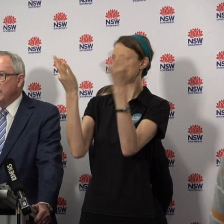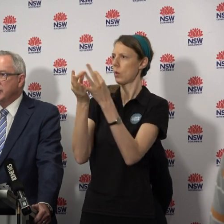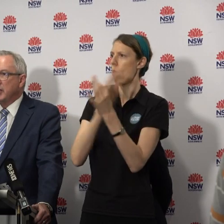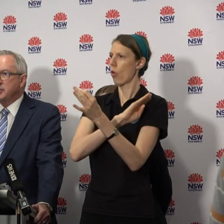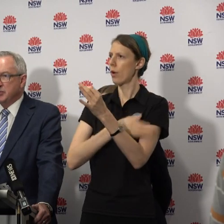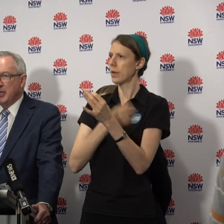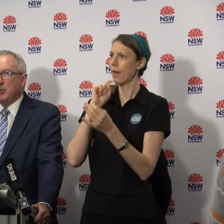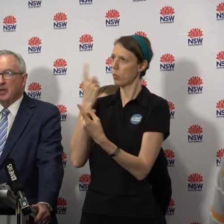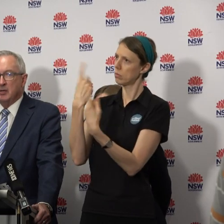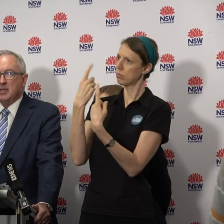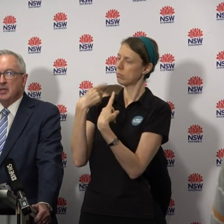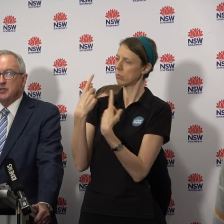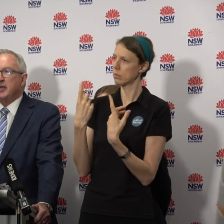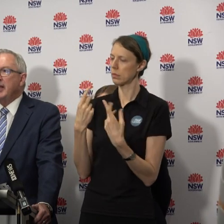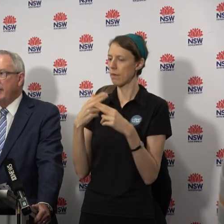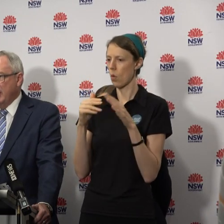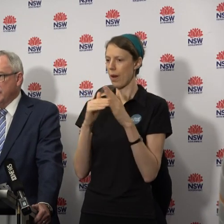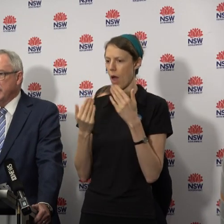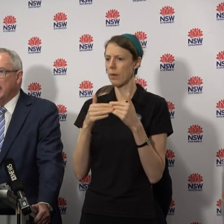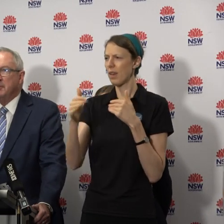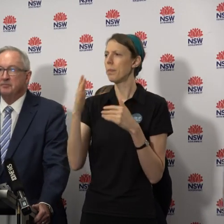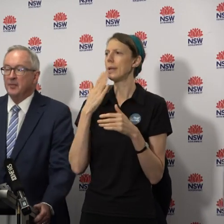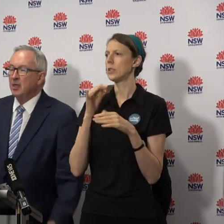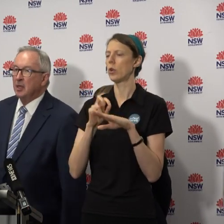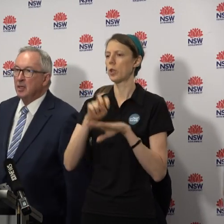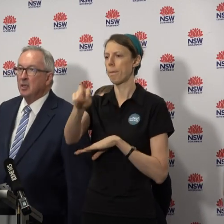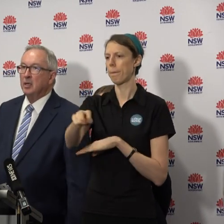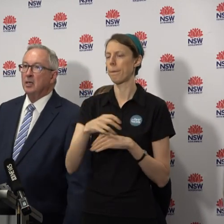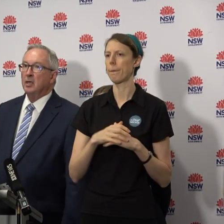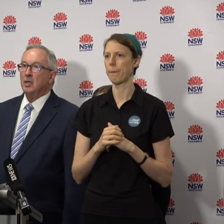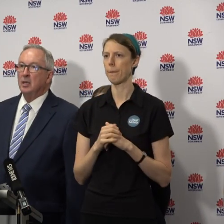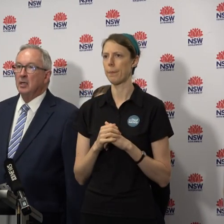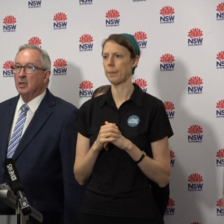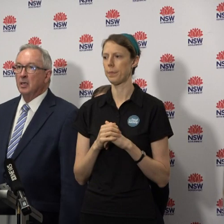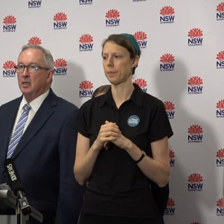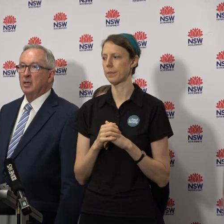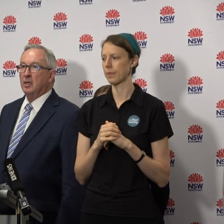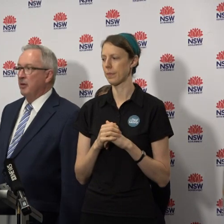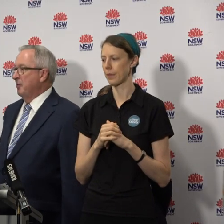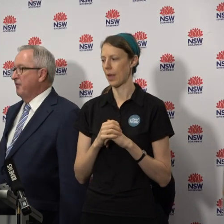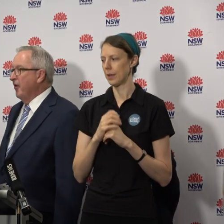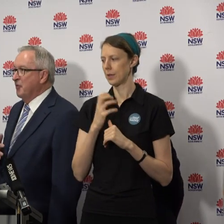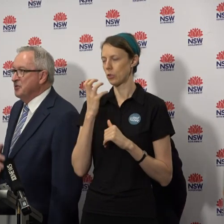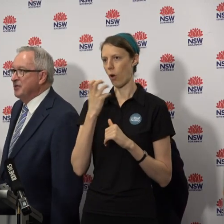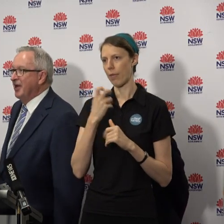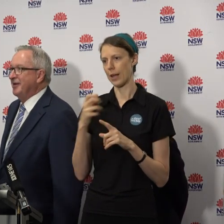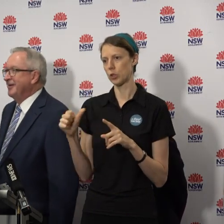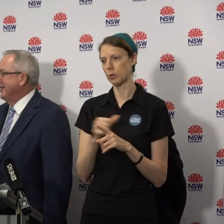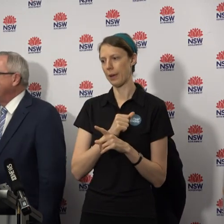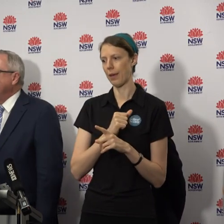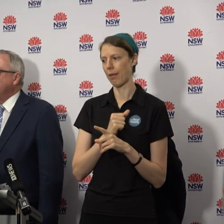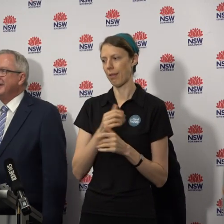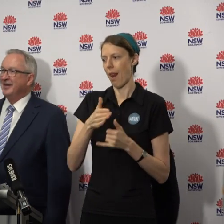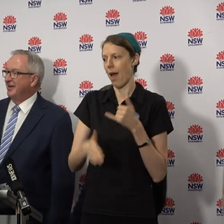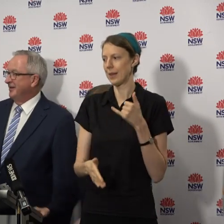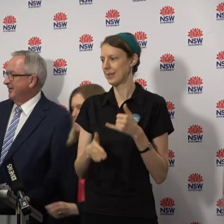for the future. So let's just see how we go. Premier, can I ahead of ourselves, okay? Can I just ask a WestConnex That was curveball? supposed to be the last question. Premier, I'll let the